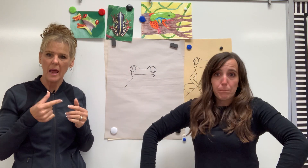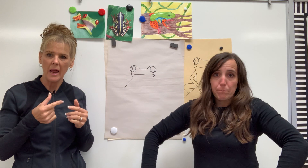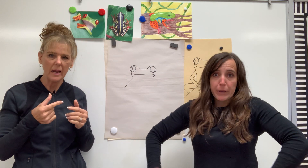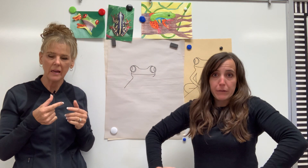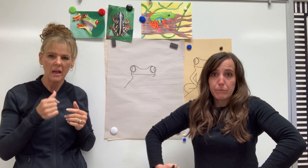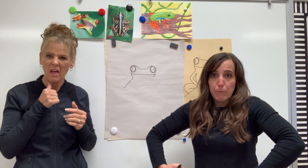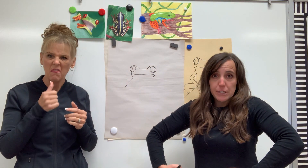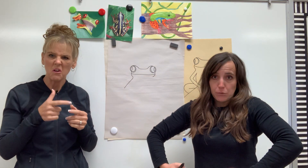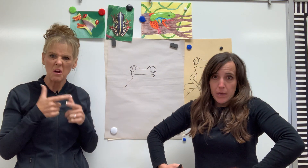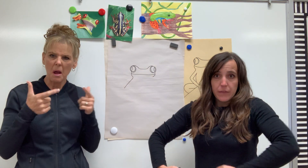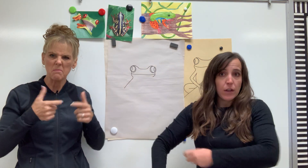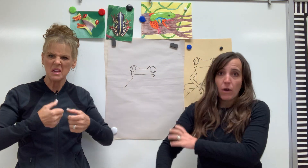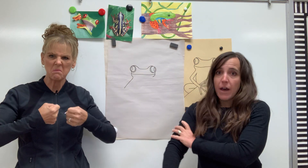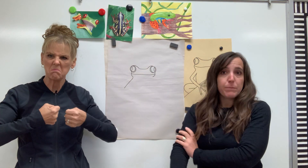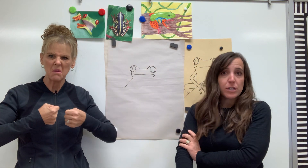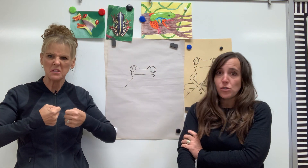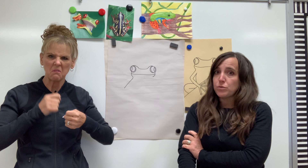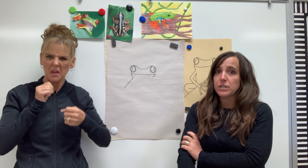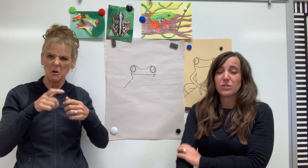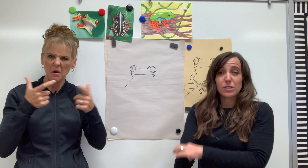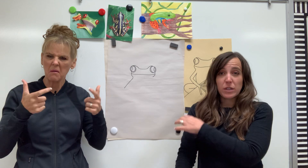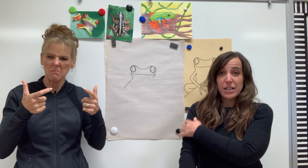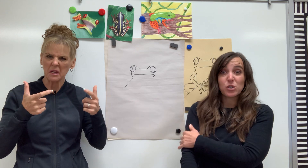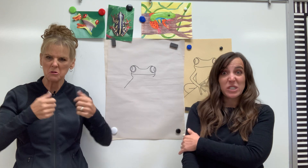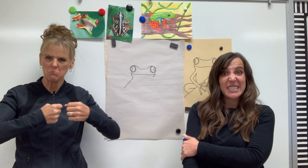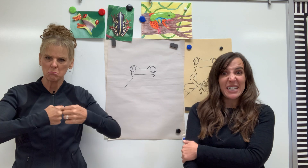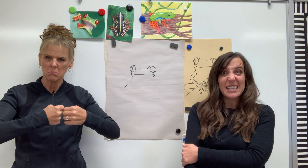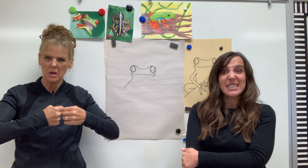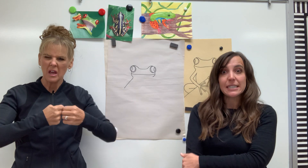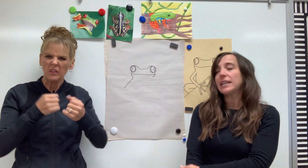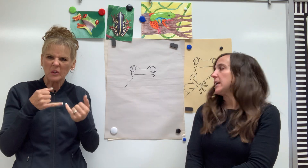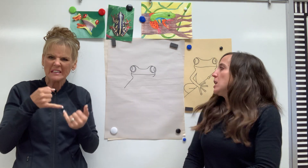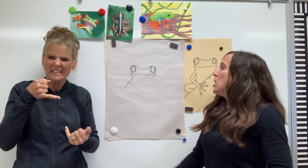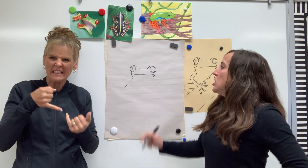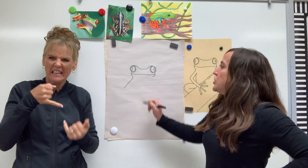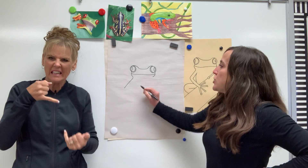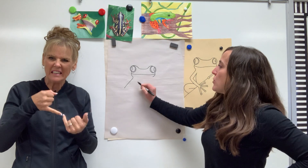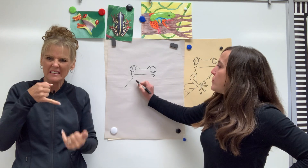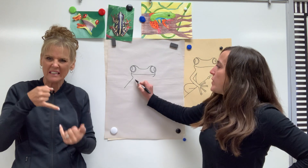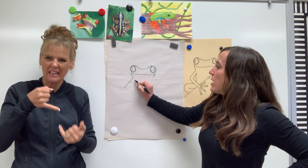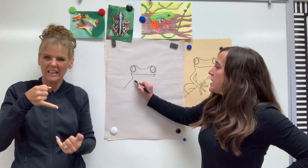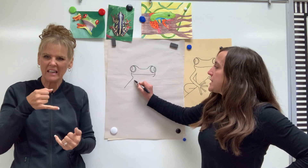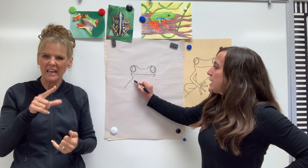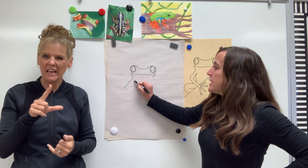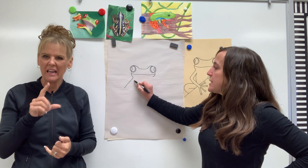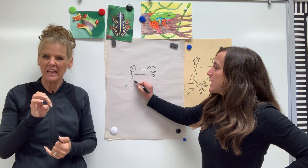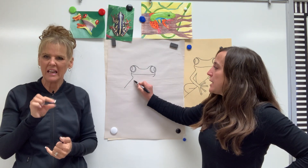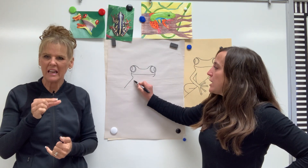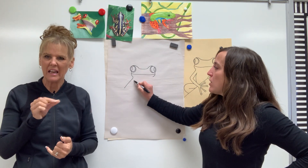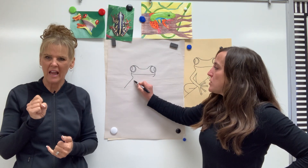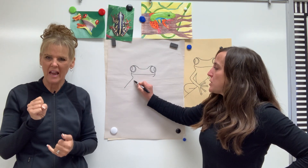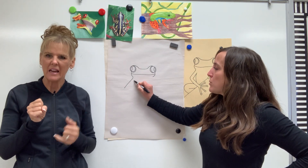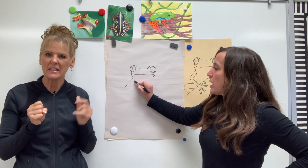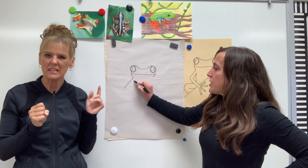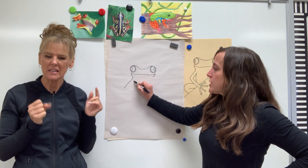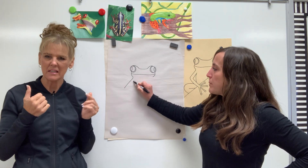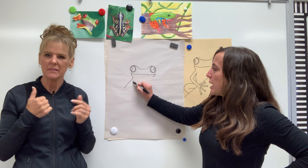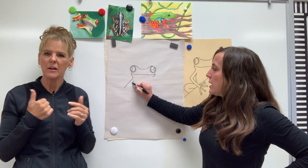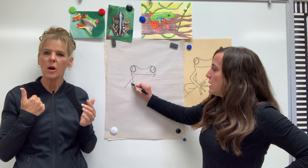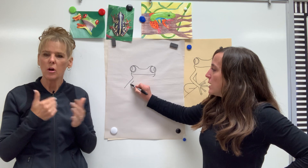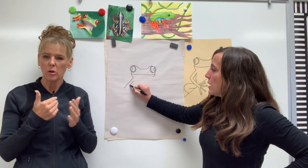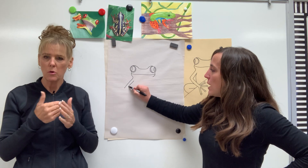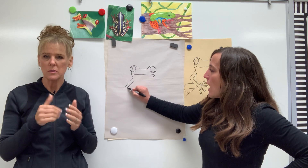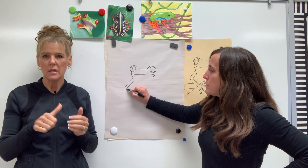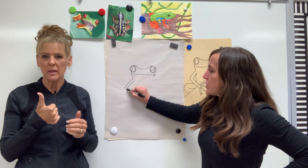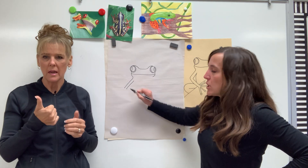not big muscle men. They don't have big, huge muscles. Their legs are skinny, skinny. So very skinny, skinny, close to what I just